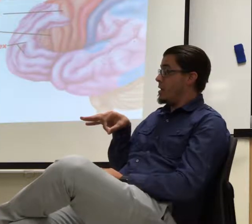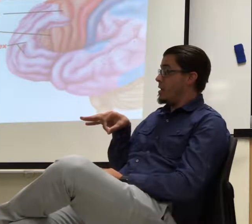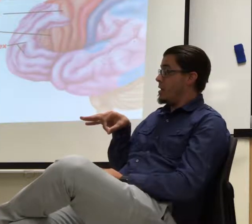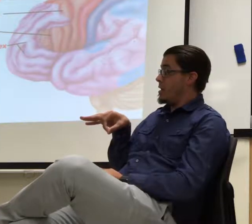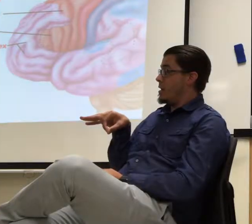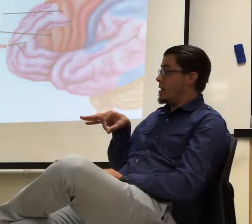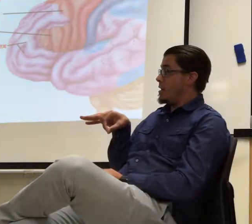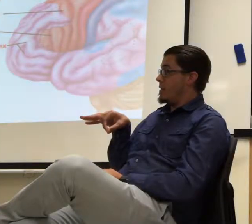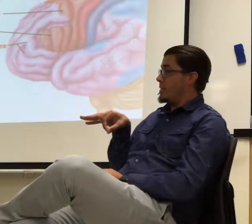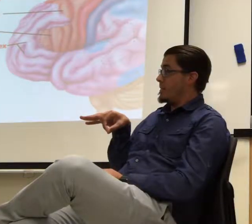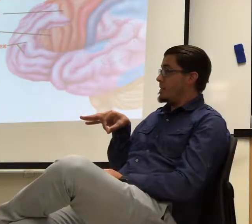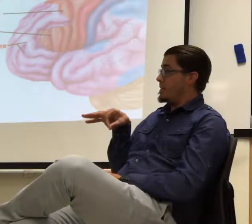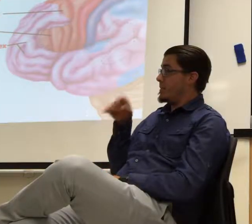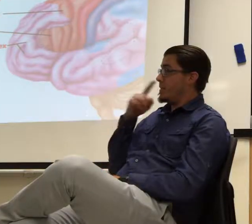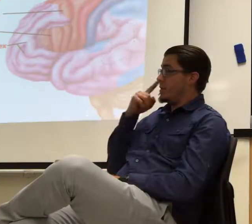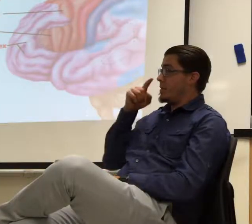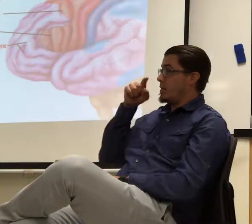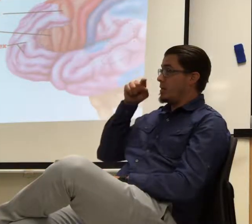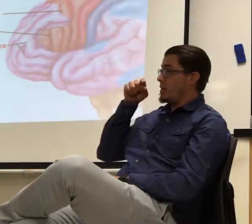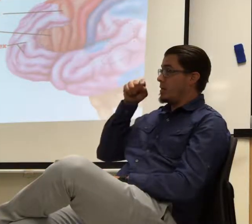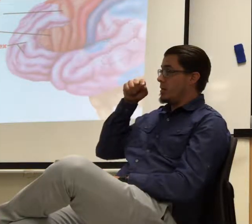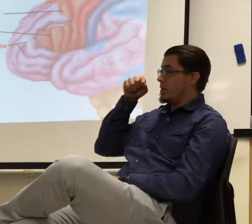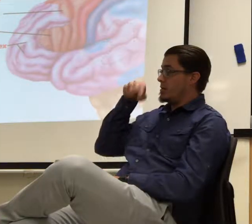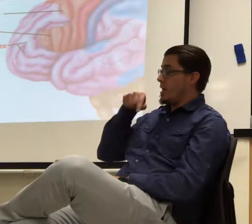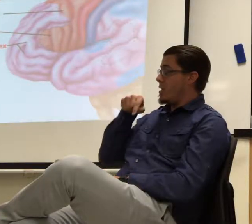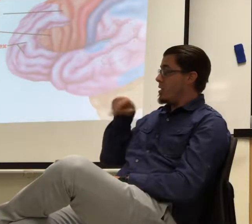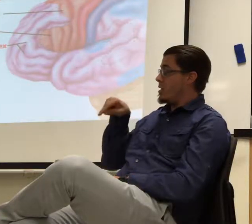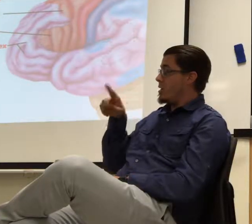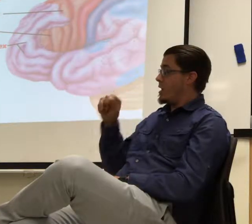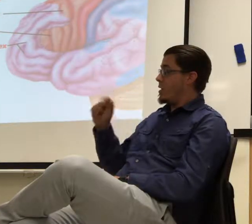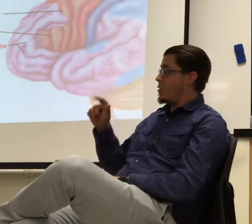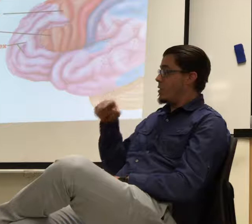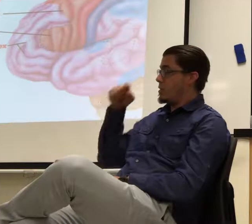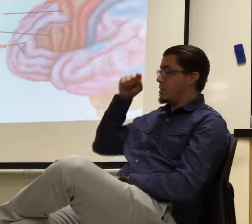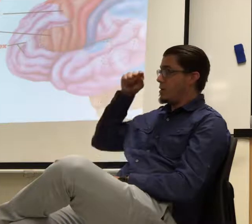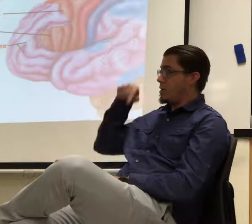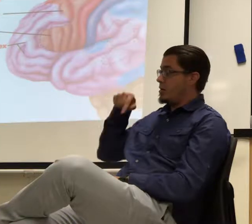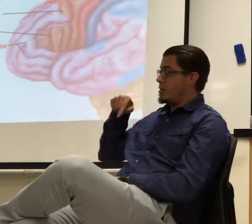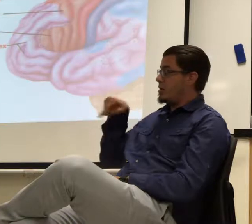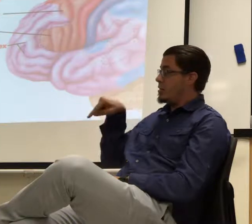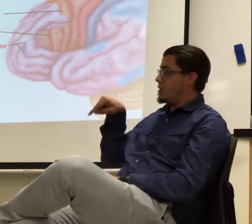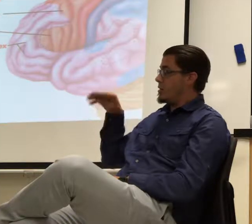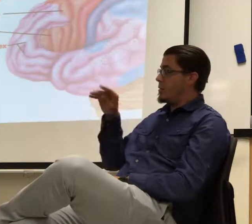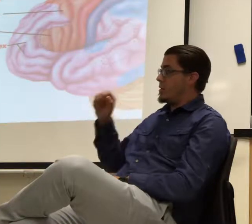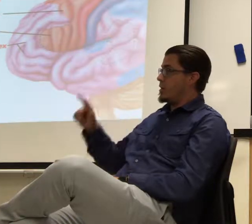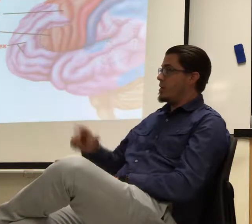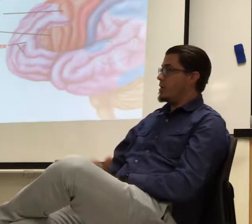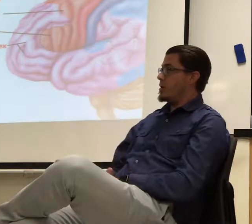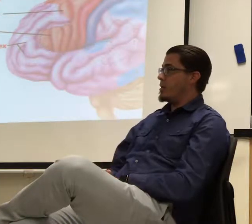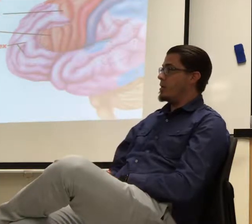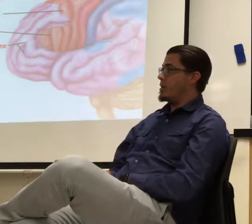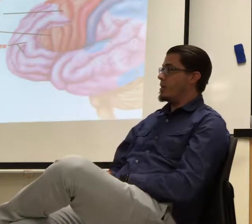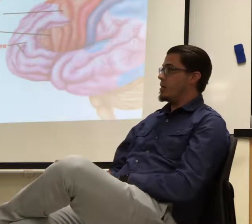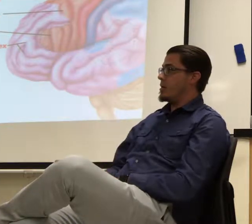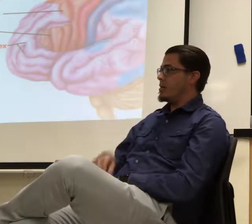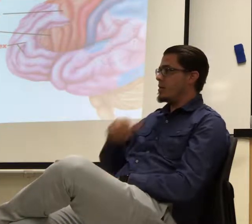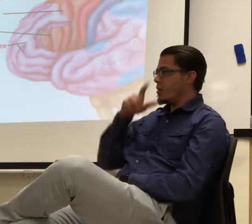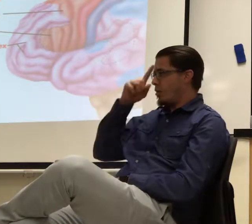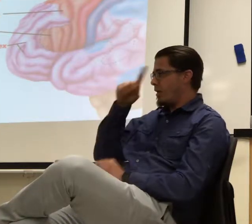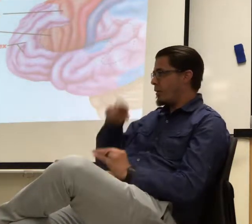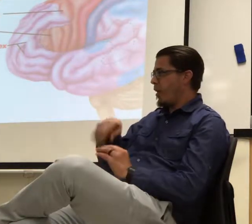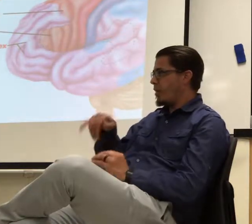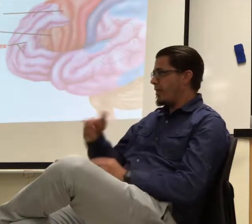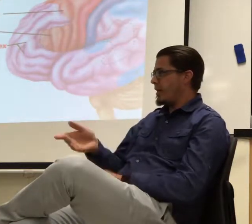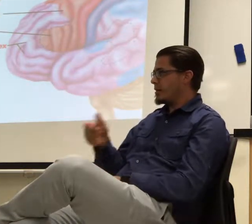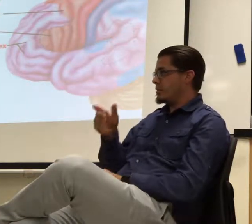this eyeball has to look down and laterally. The other eyeball has to look down and medially. Okay, I mean, you don't think about these things,